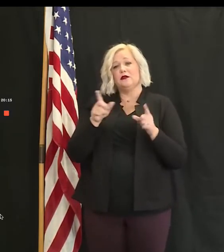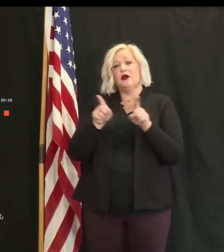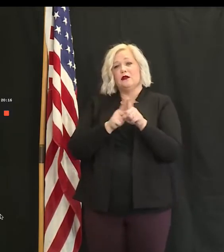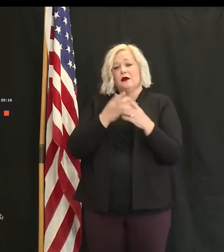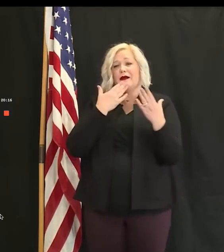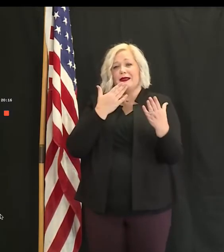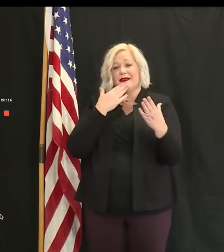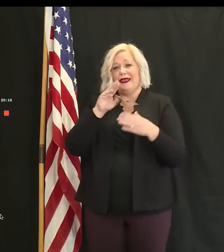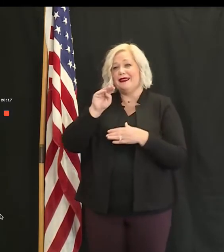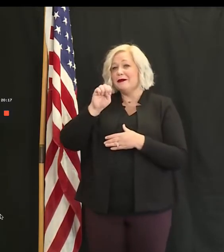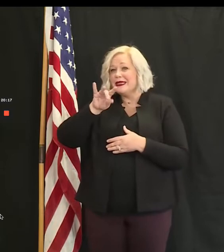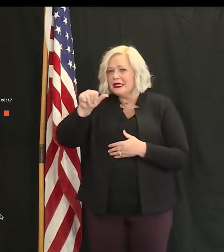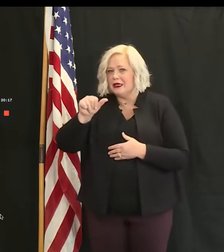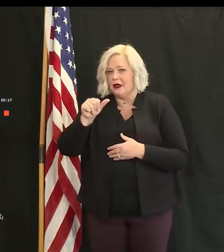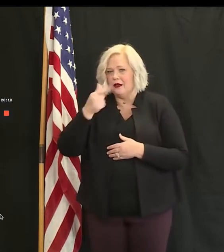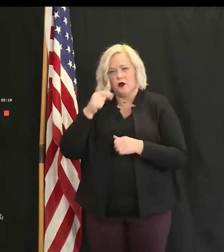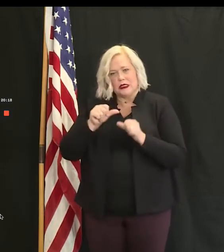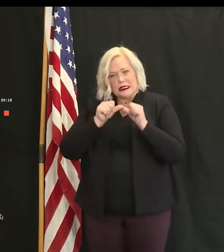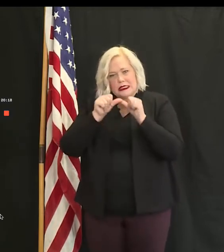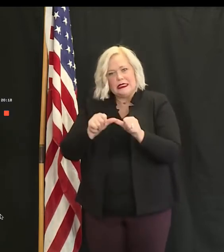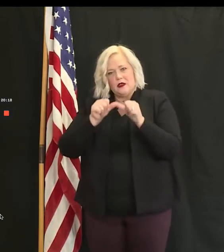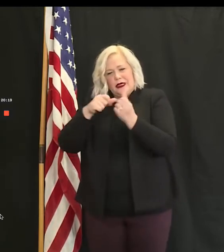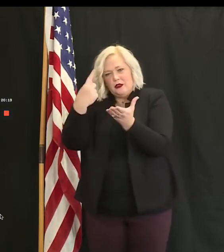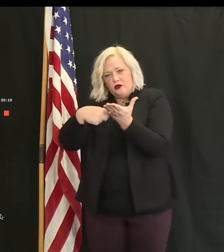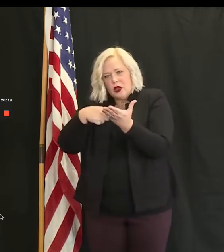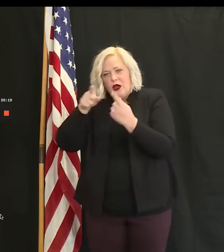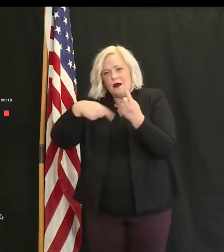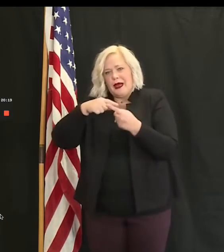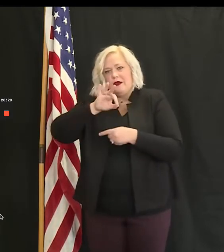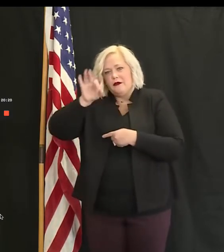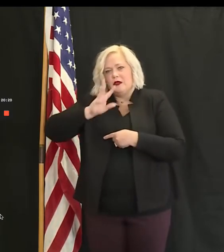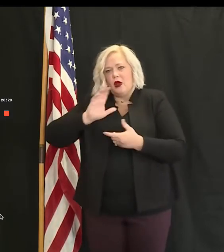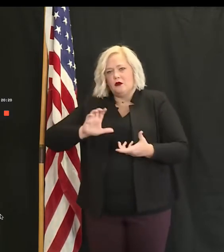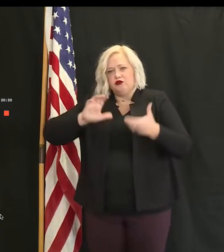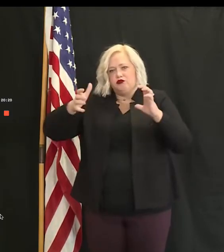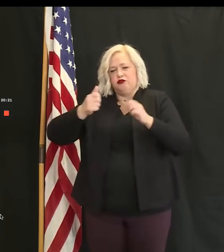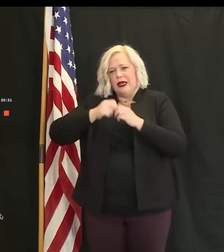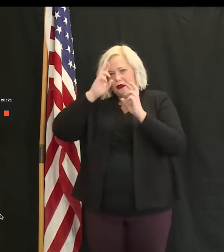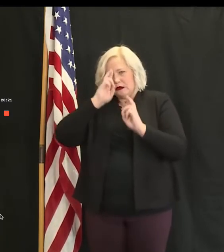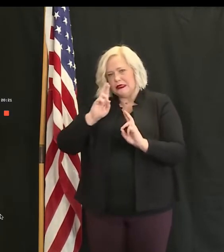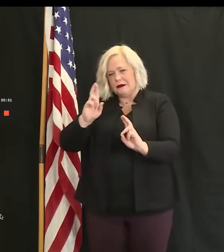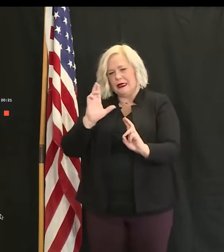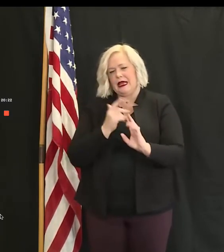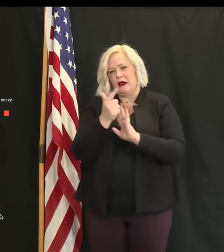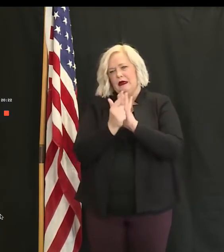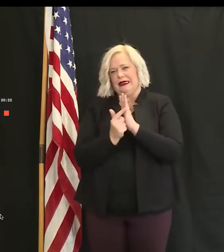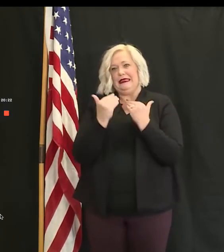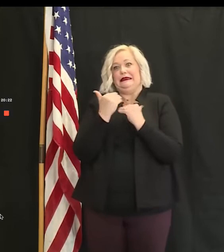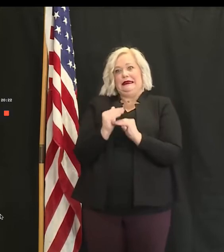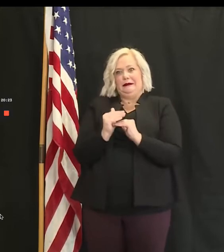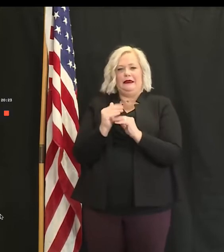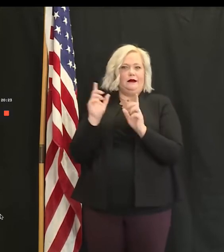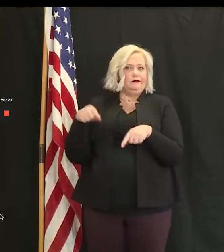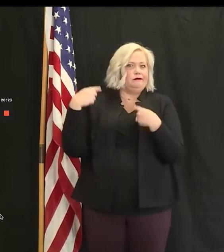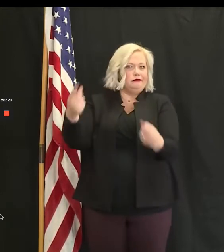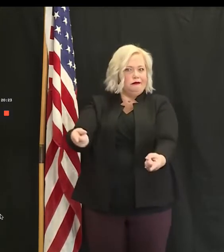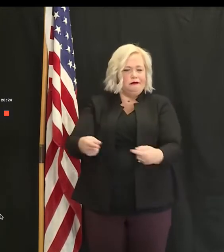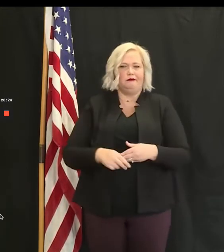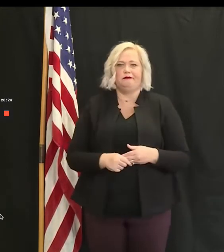also thank the media for continuing to cover the Flint water crisis and for respecting our legal limitations throughout this